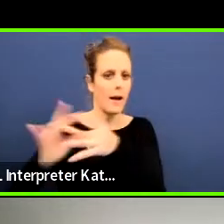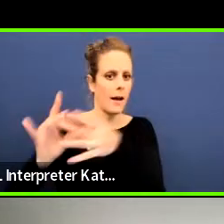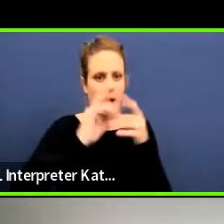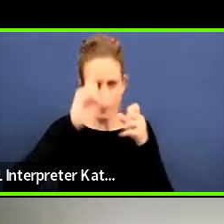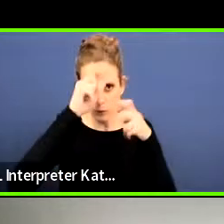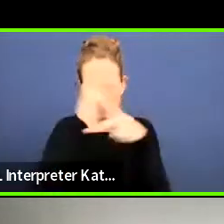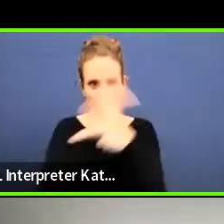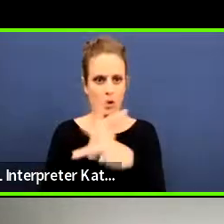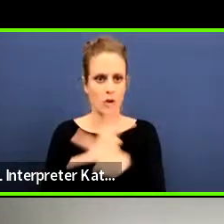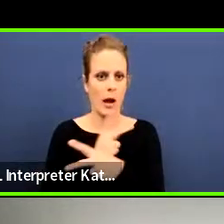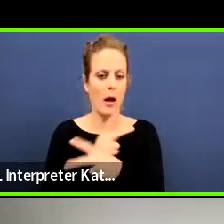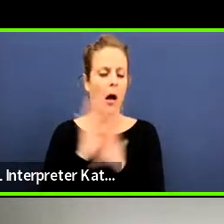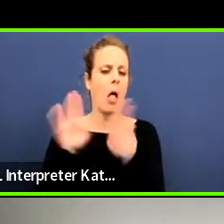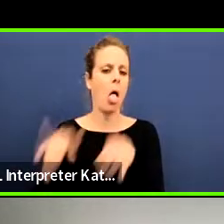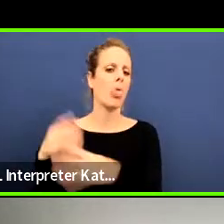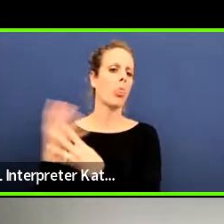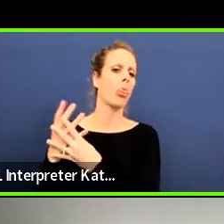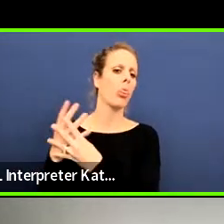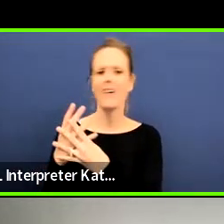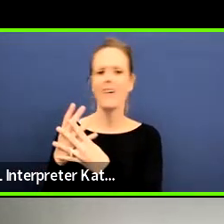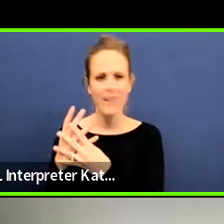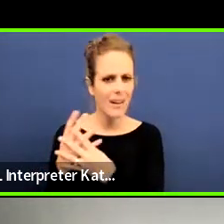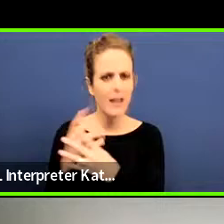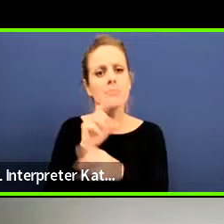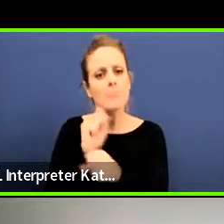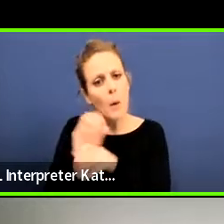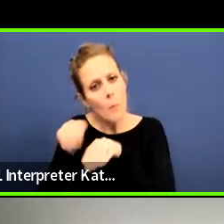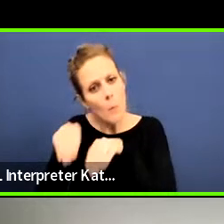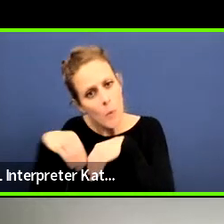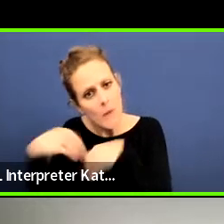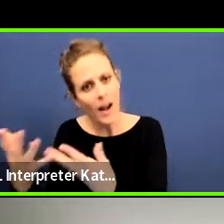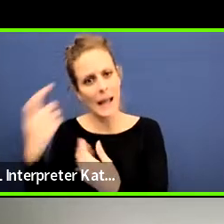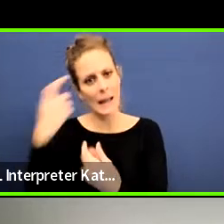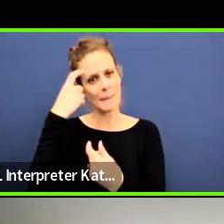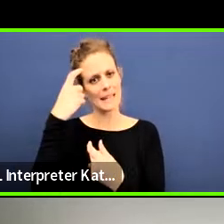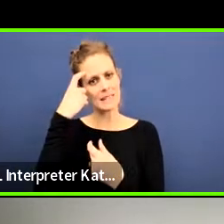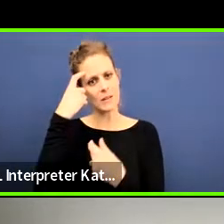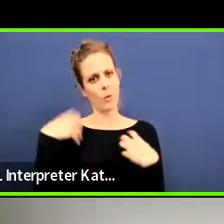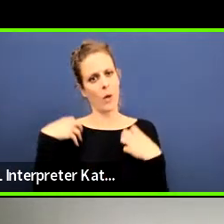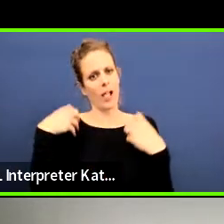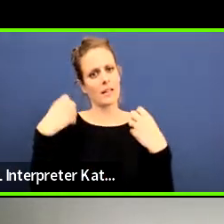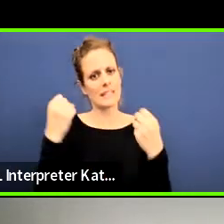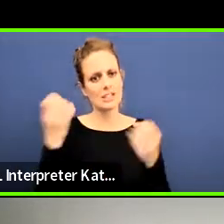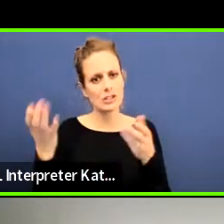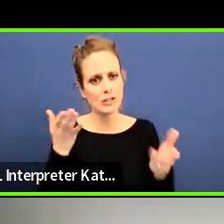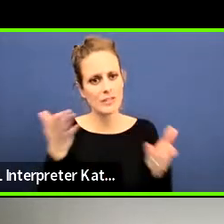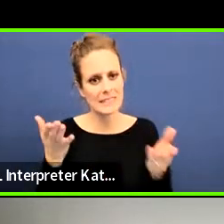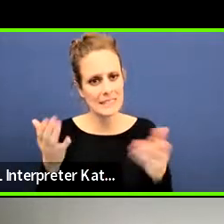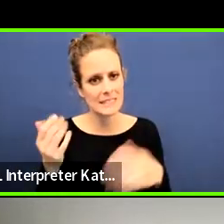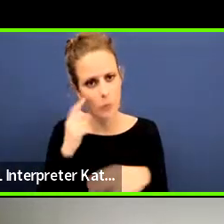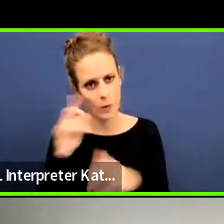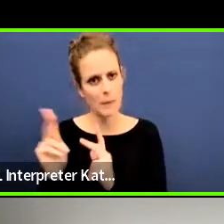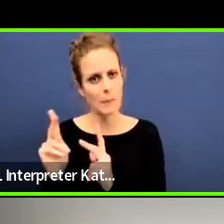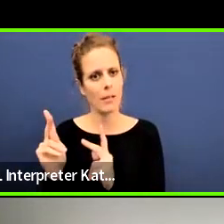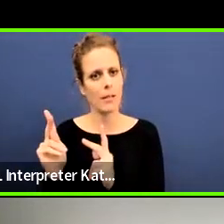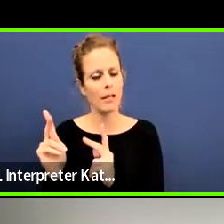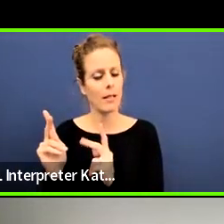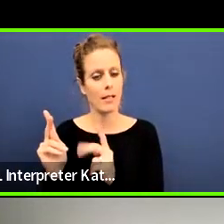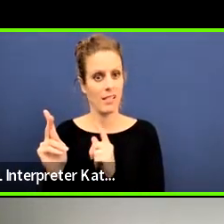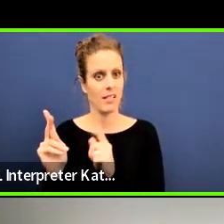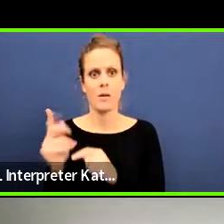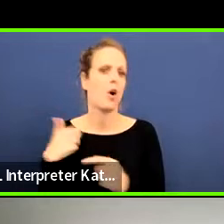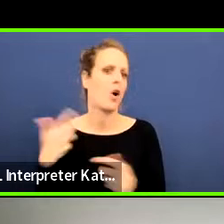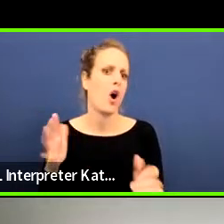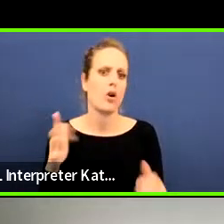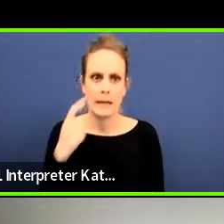screening people, but actually providing mental wellness services for people, because that is going to be, we're already